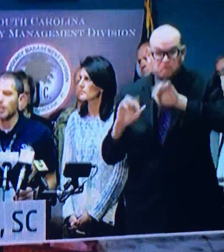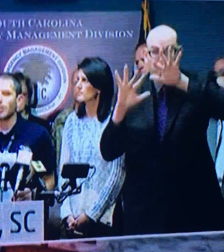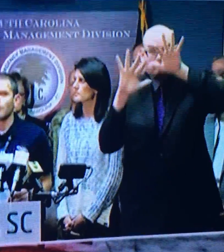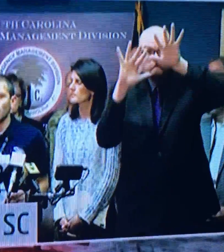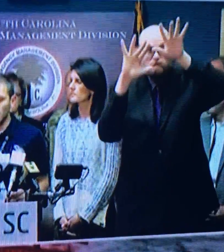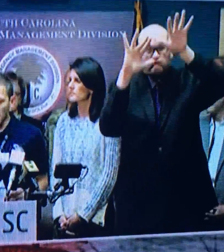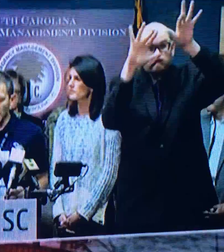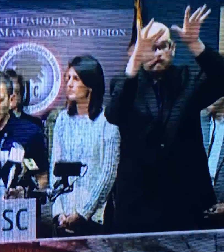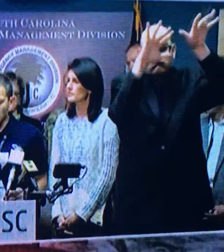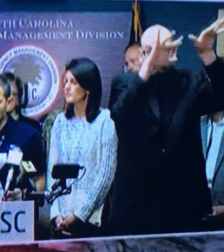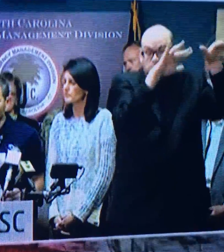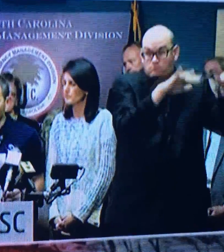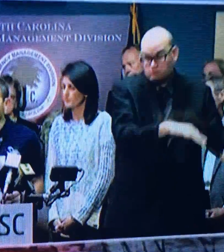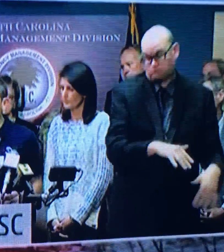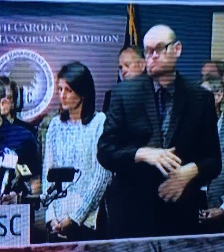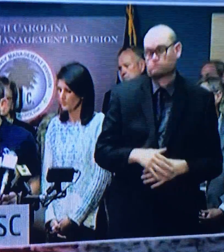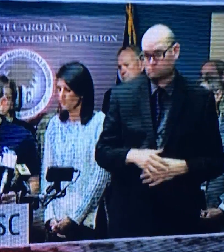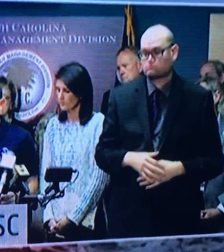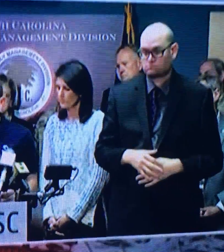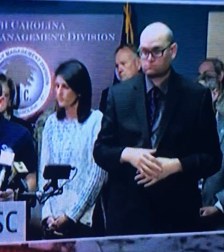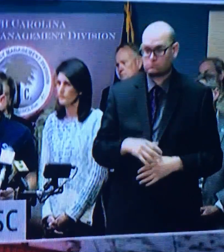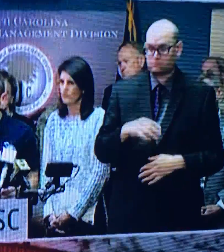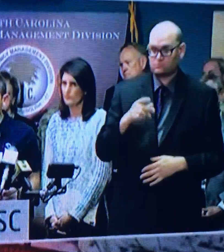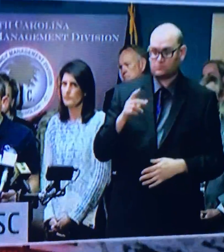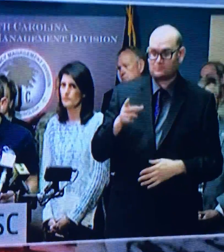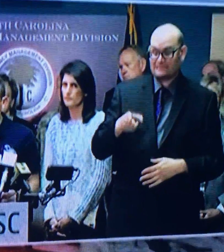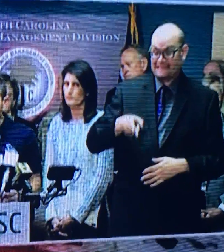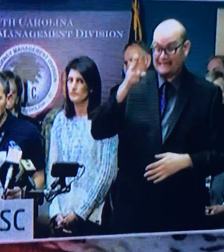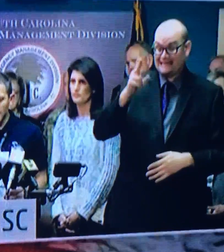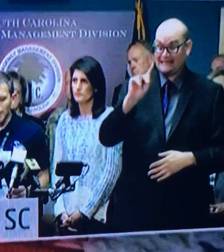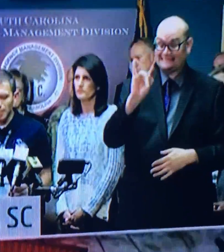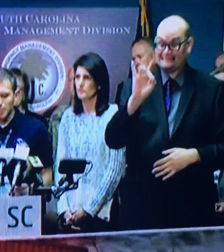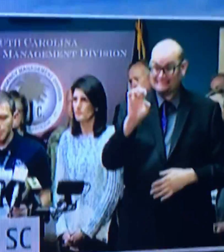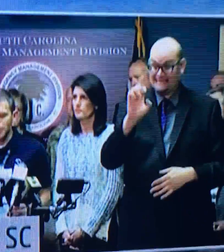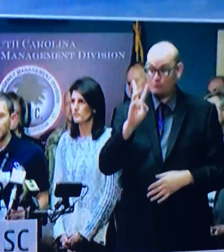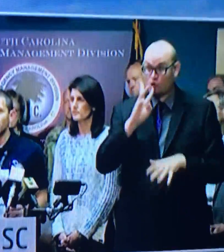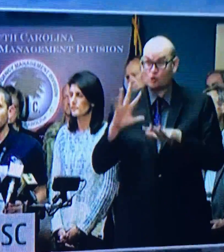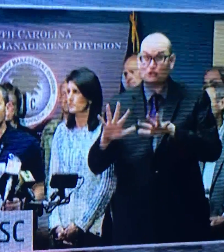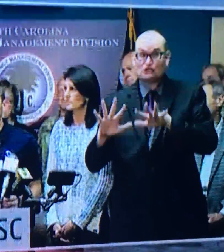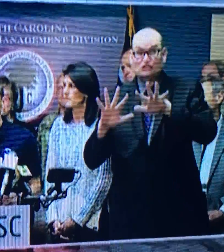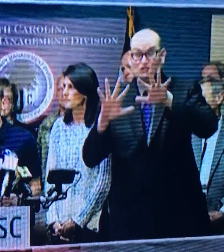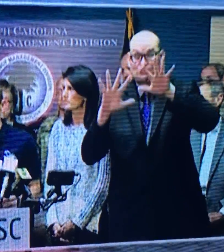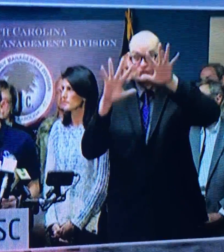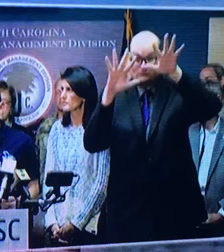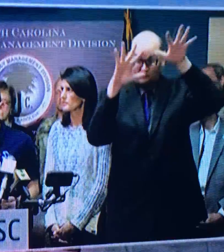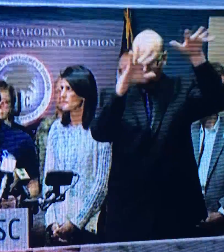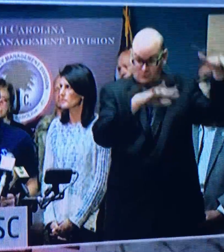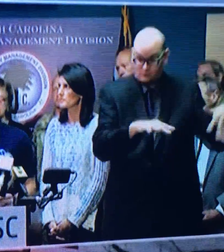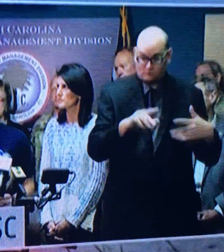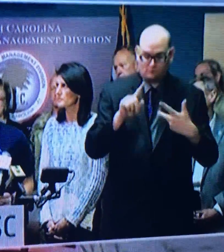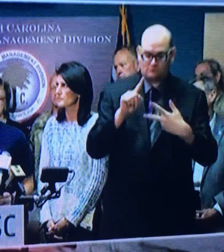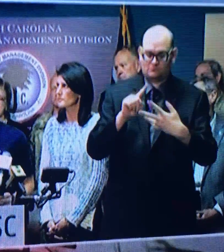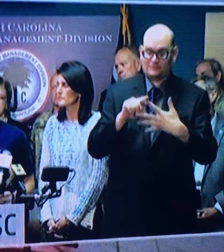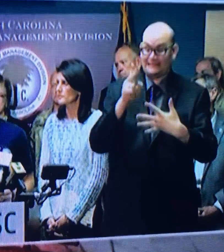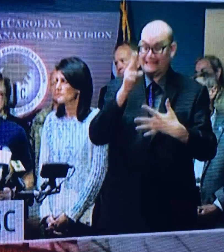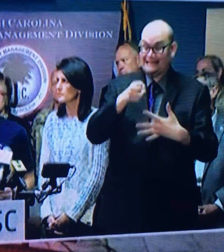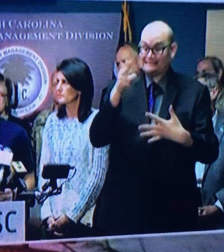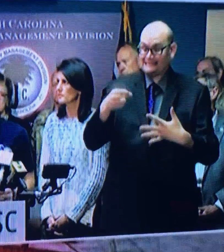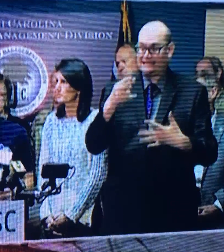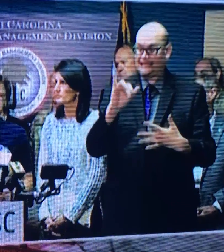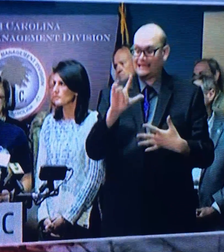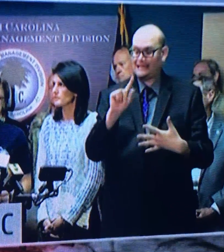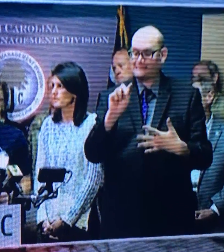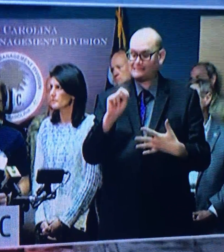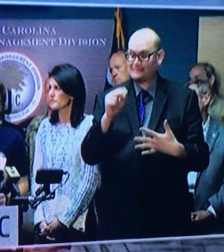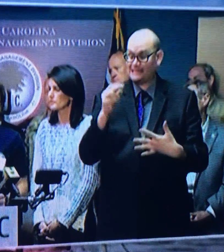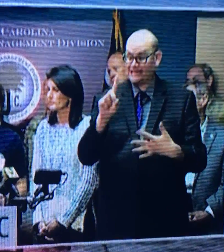Some particularly vulnerable areas that we're concerned about include Hilton Head Island, Hunting Island, Folly Beach, Wall Dunes, and Edisto